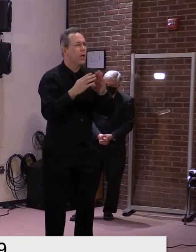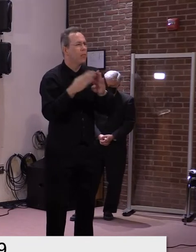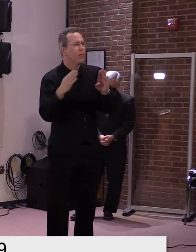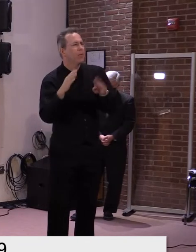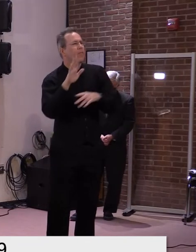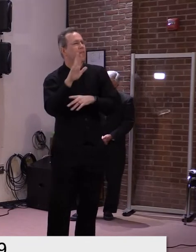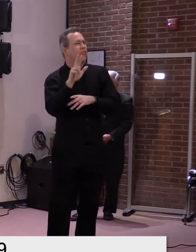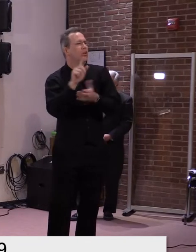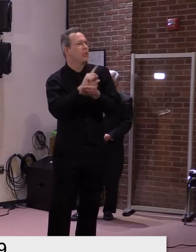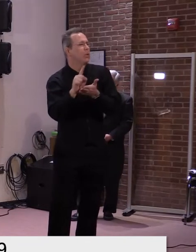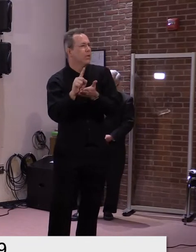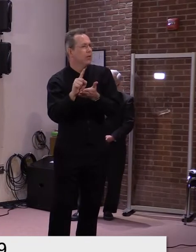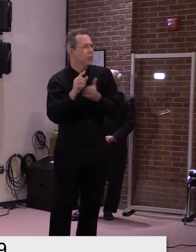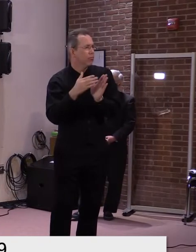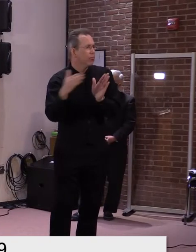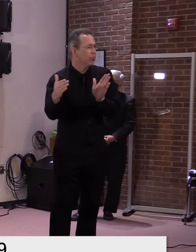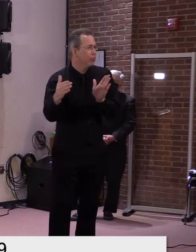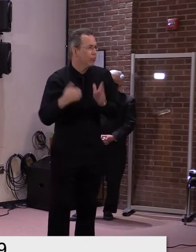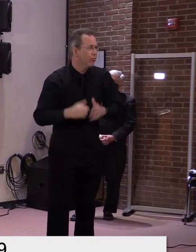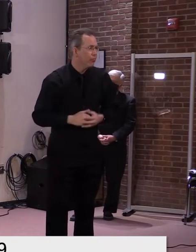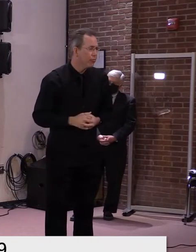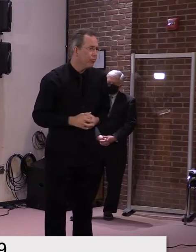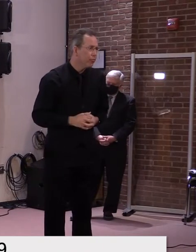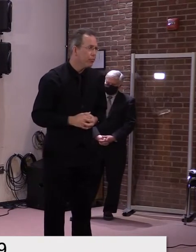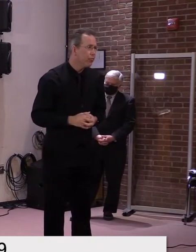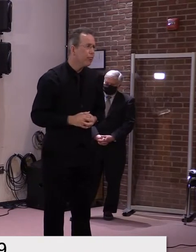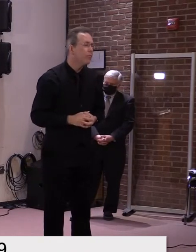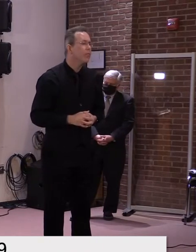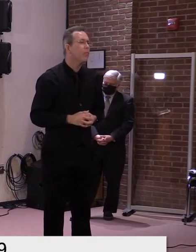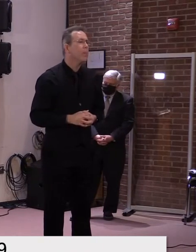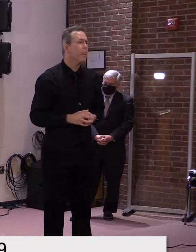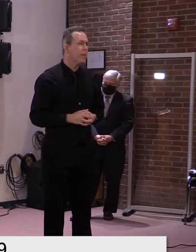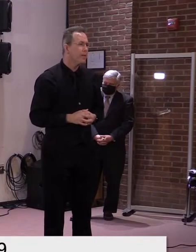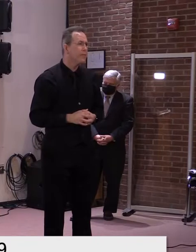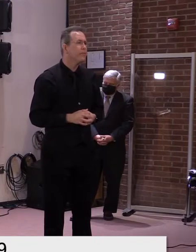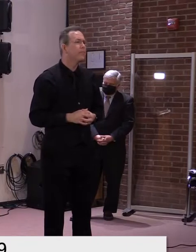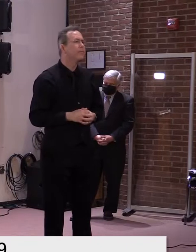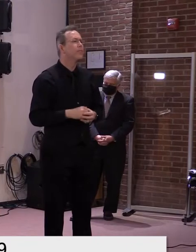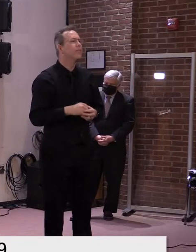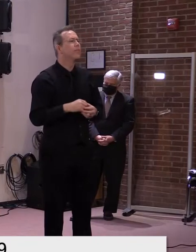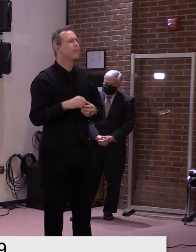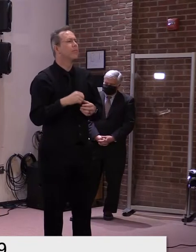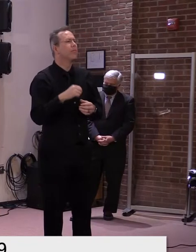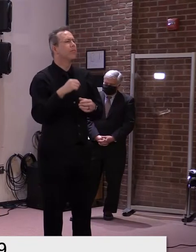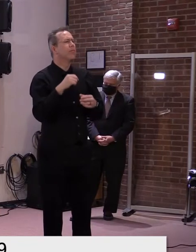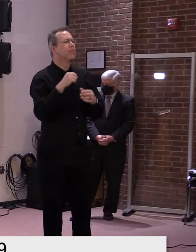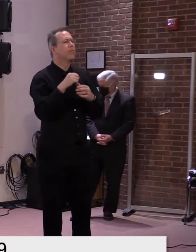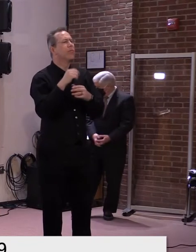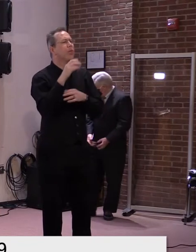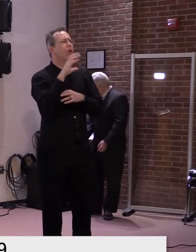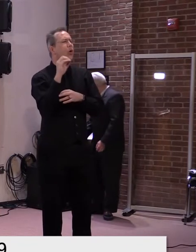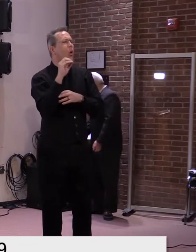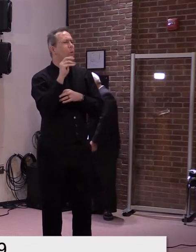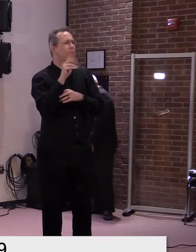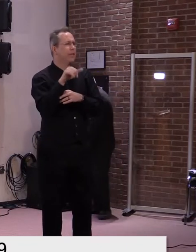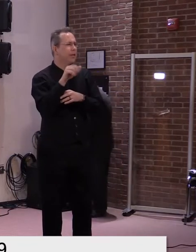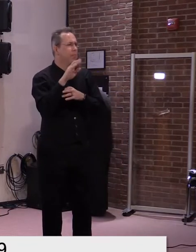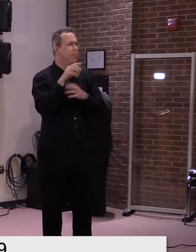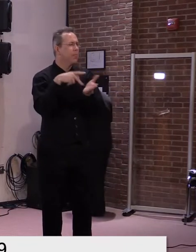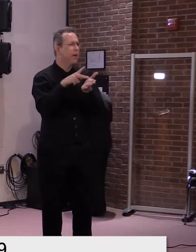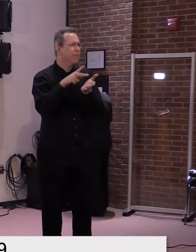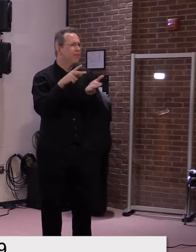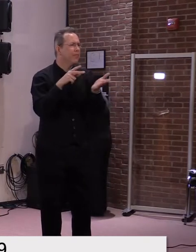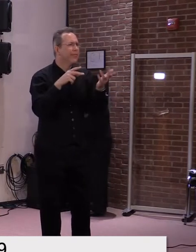100% subsidy of COBRA payments from April 1, 2021 to September 30, 2021 for individuals who lost